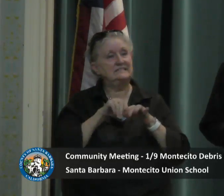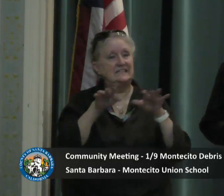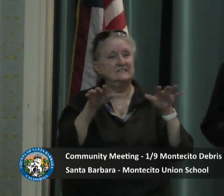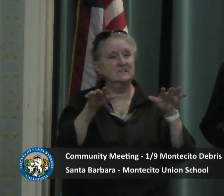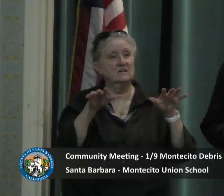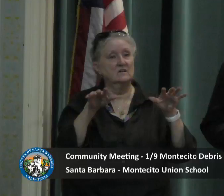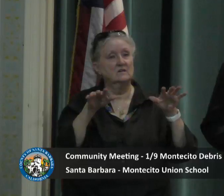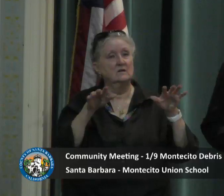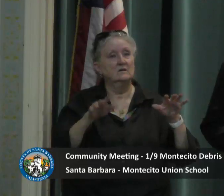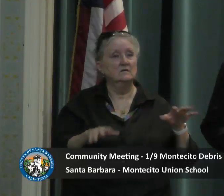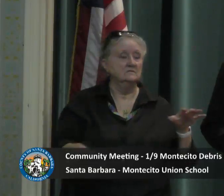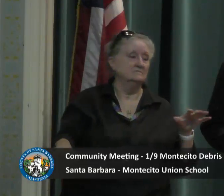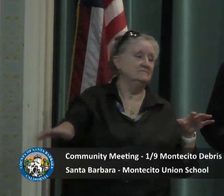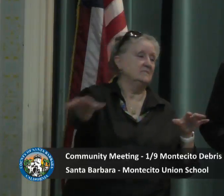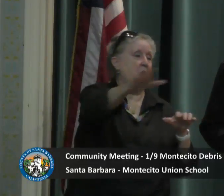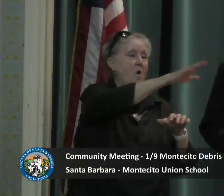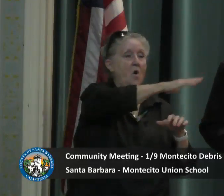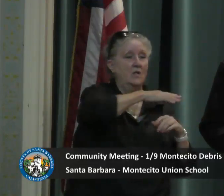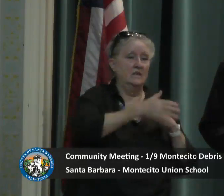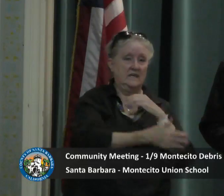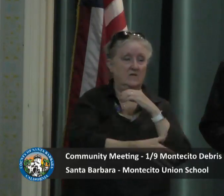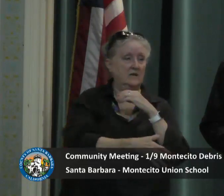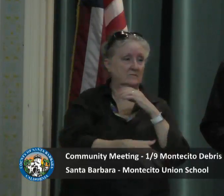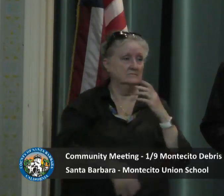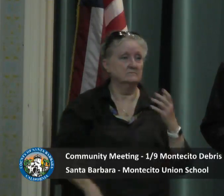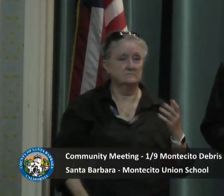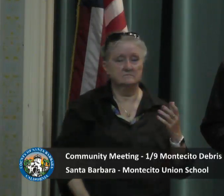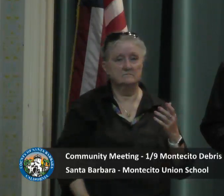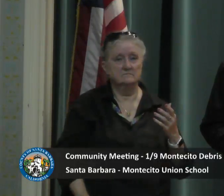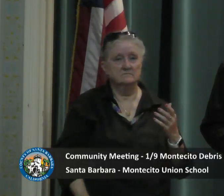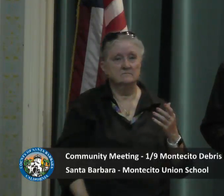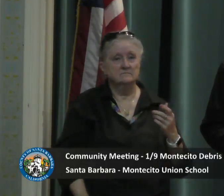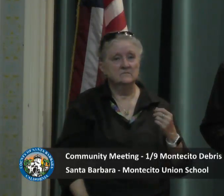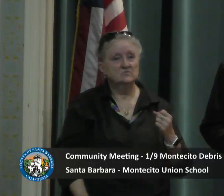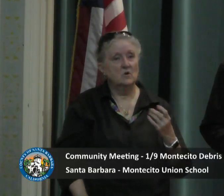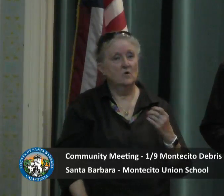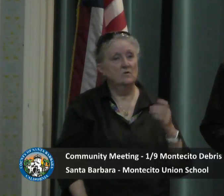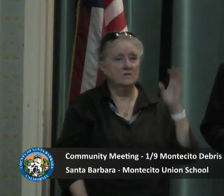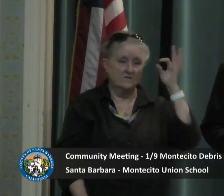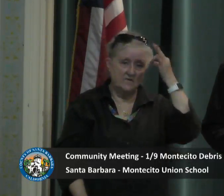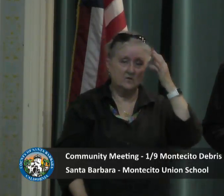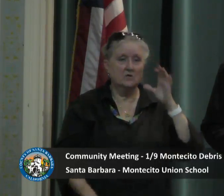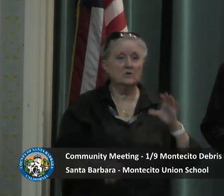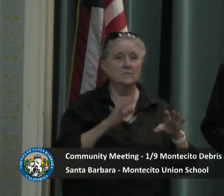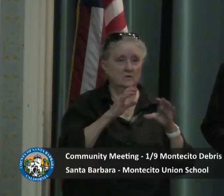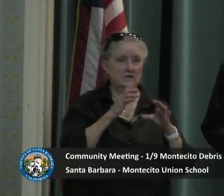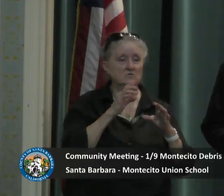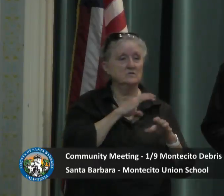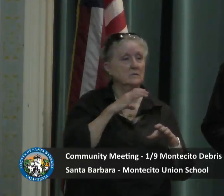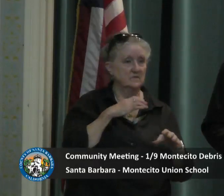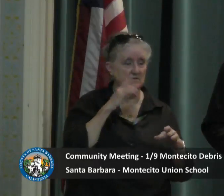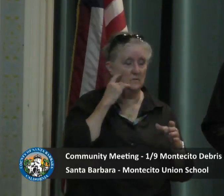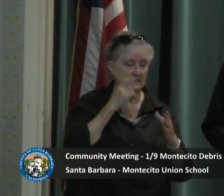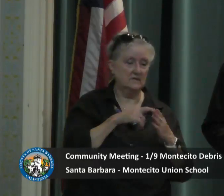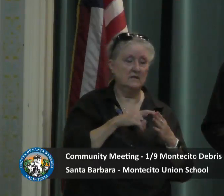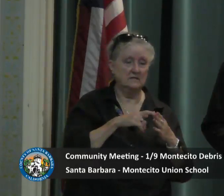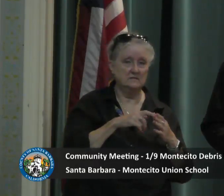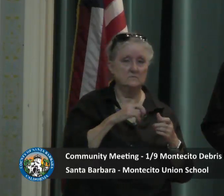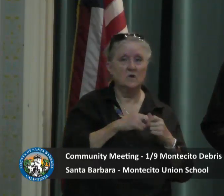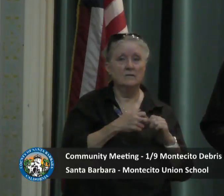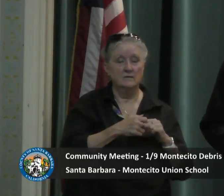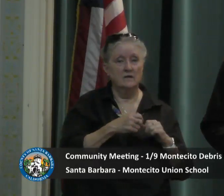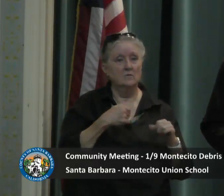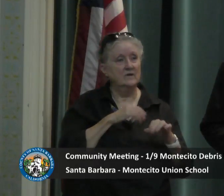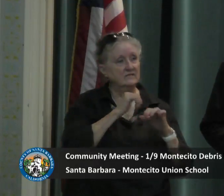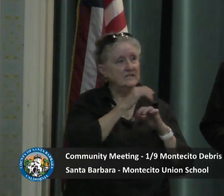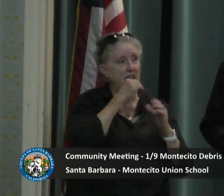message essentially countywide and beyond. And so the Federal Communications Commission recognizes these problems. We have